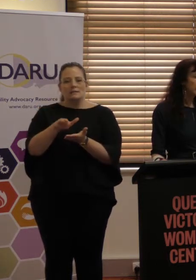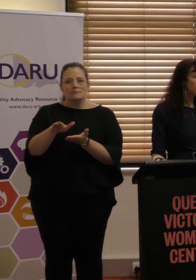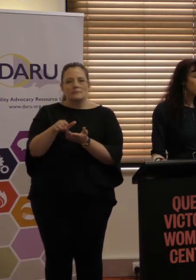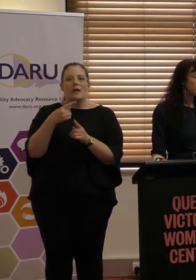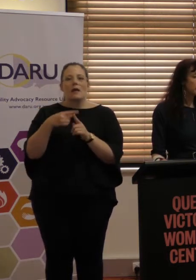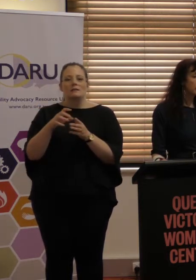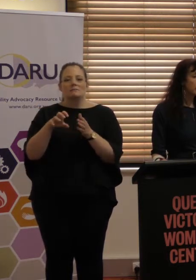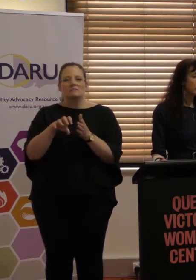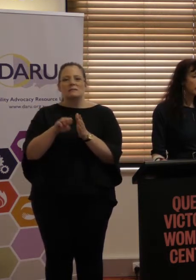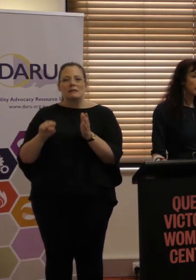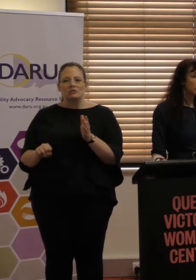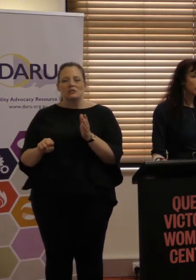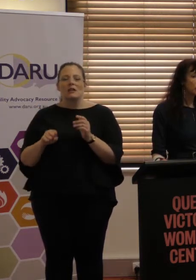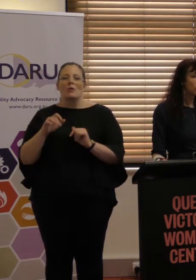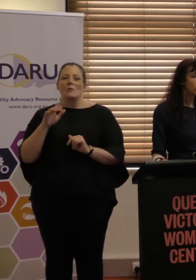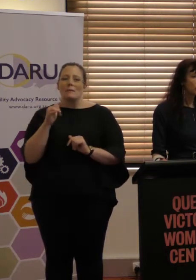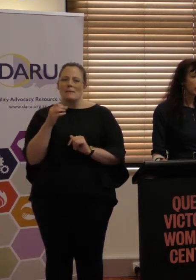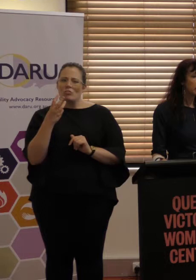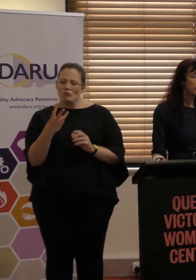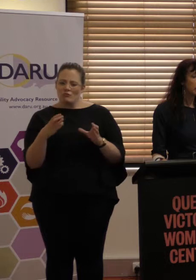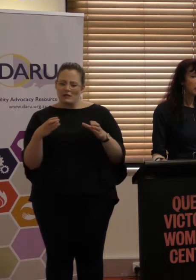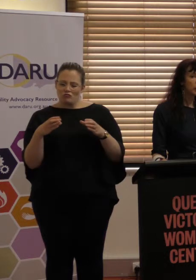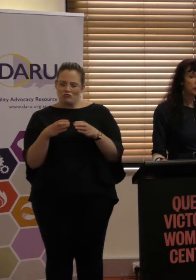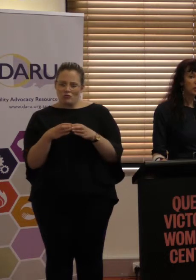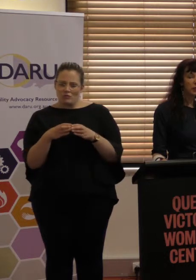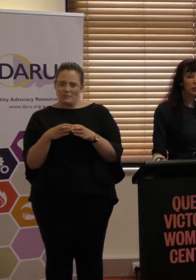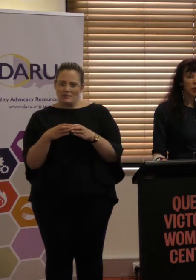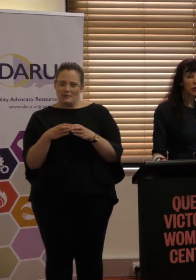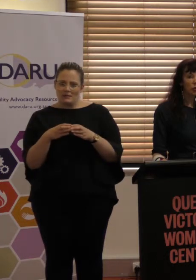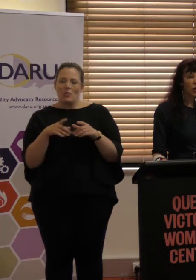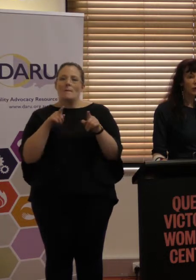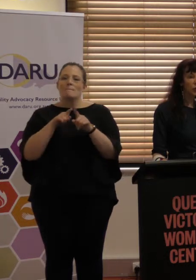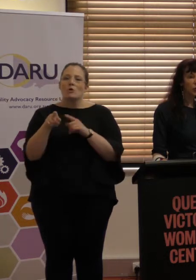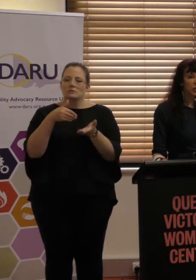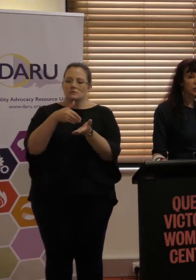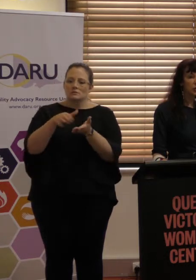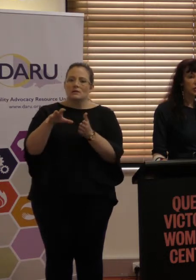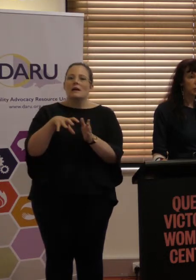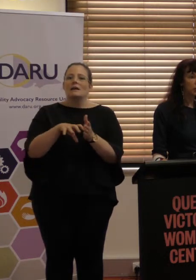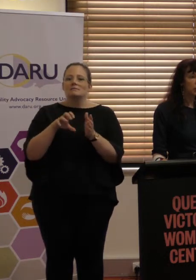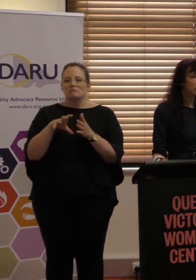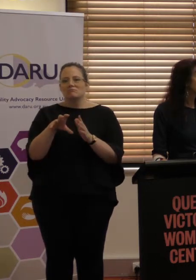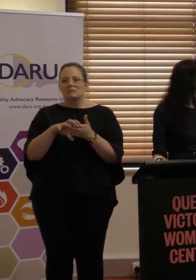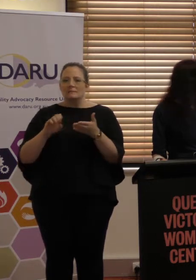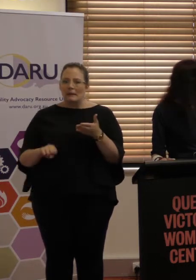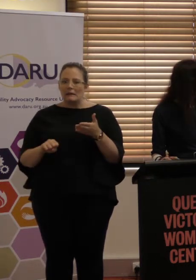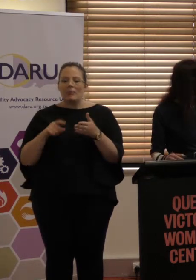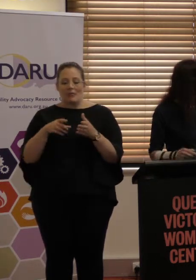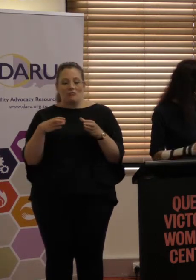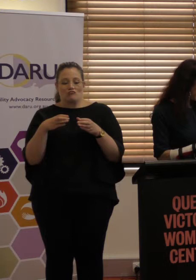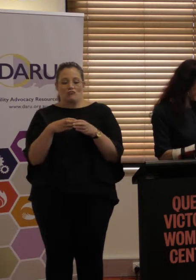three main groups that seemed to be expelled and suspended the most, and one of those was kids with disabilities.